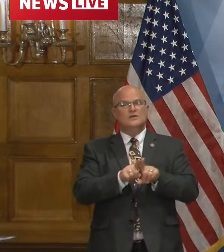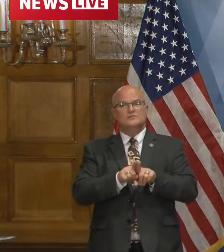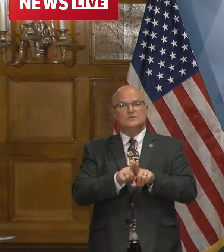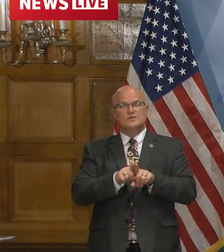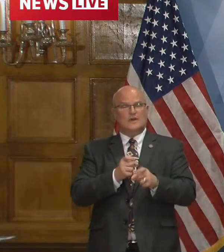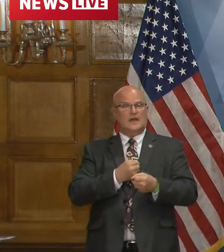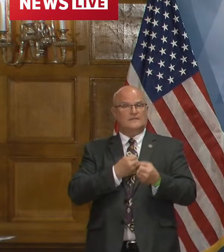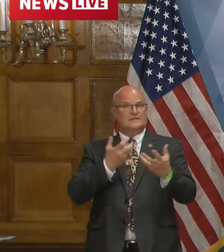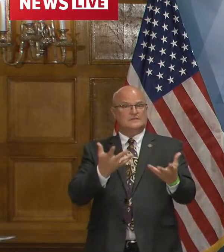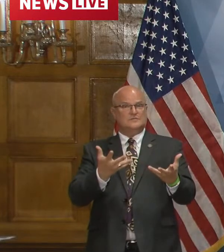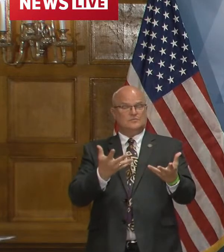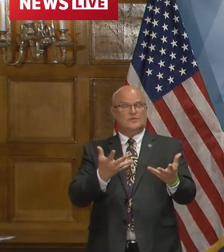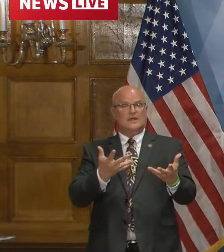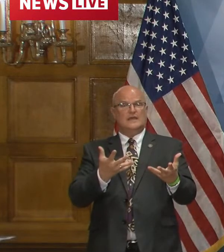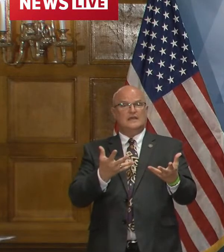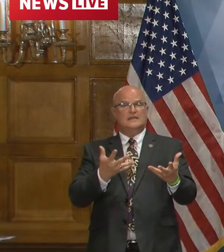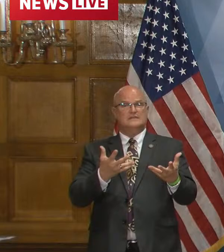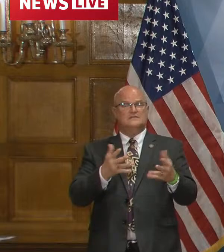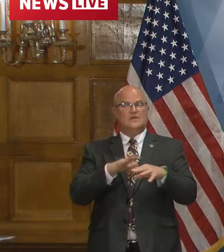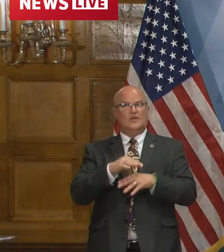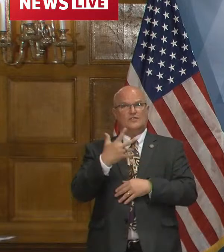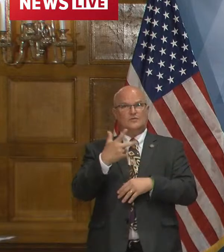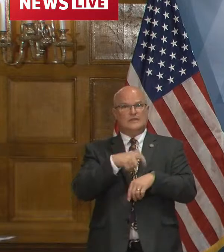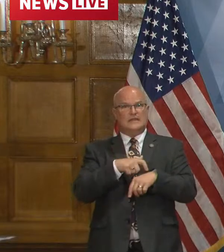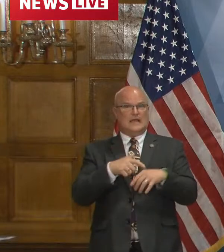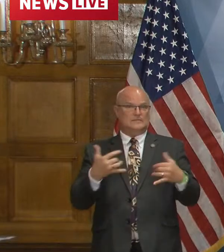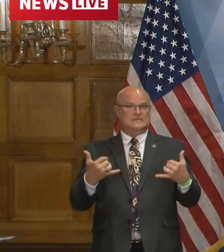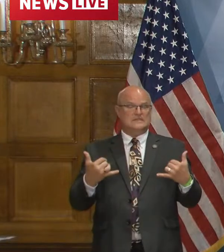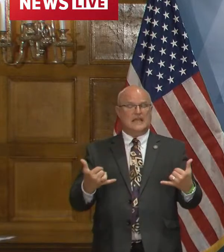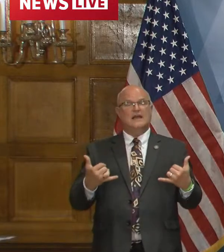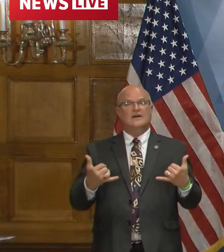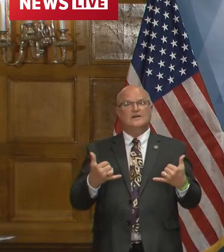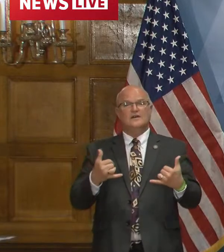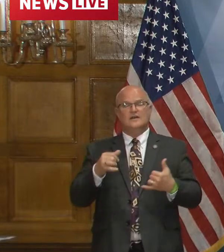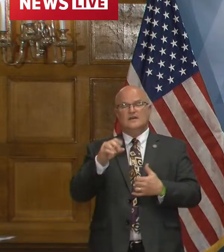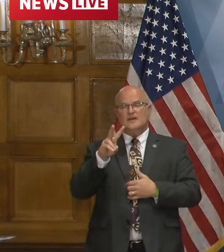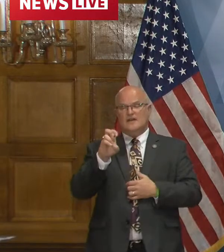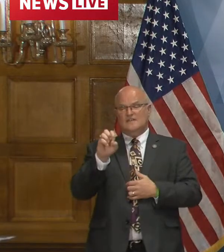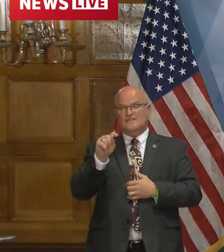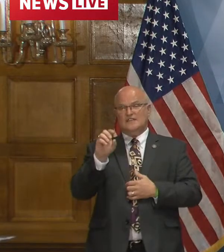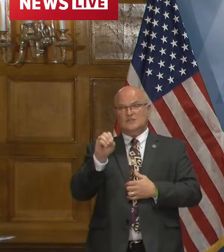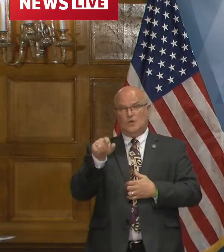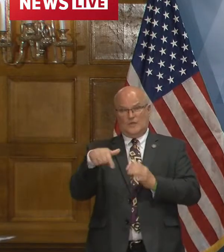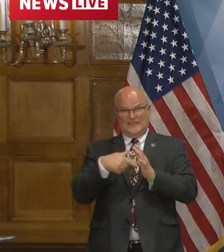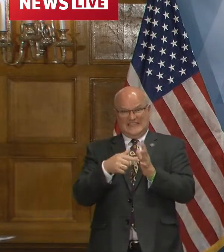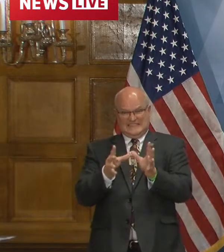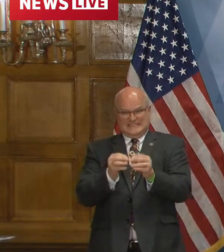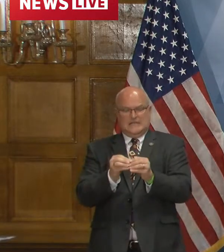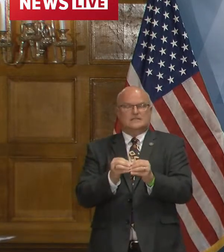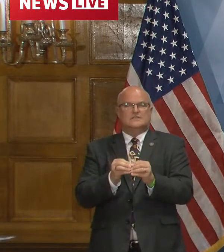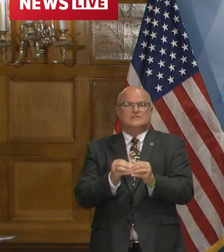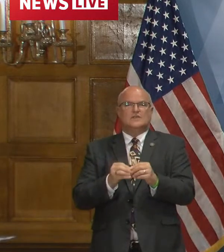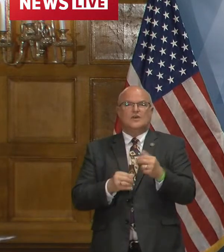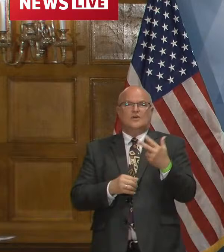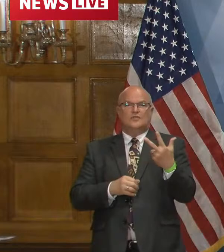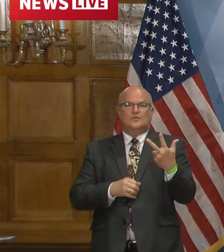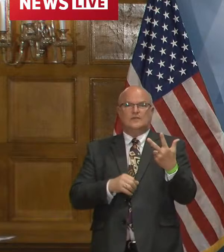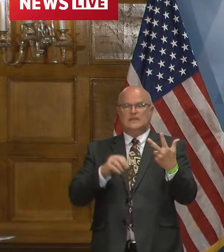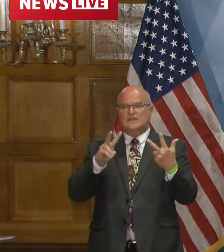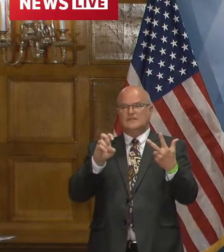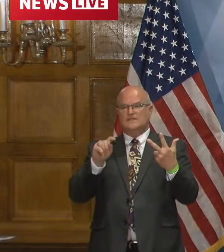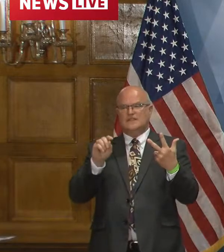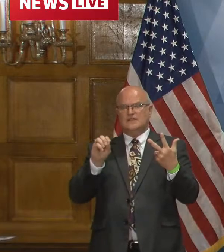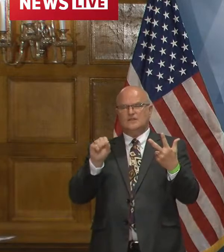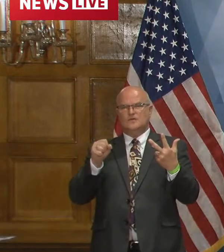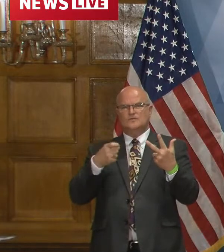I've expressed on 3 occasions now a veto this session. So 3 vetoes